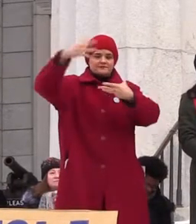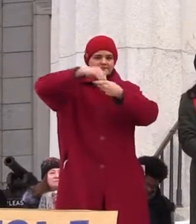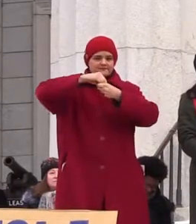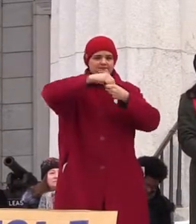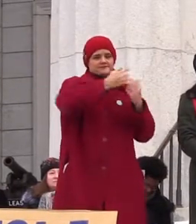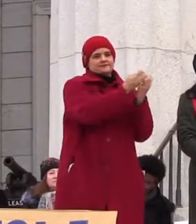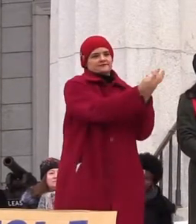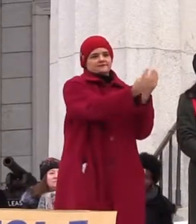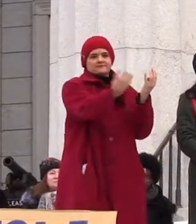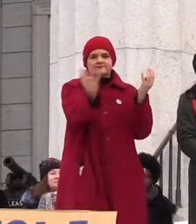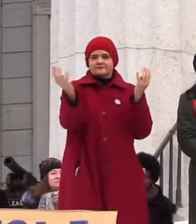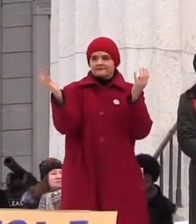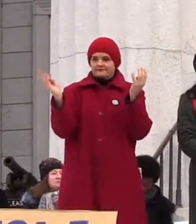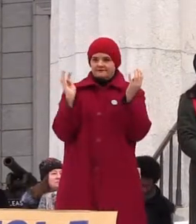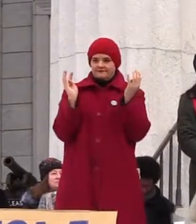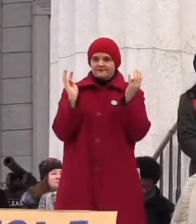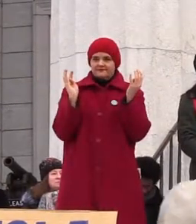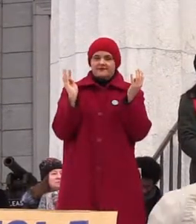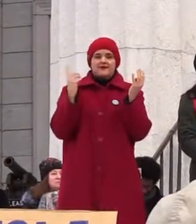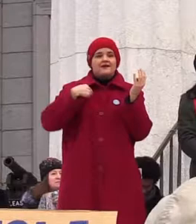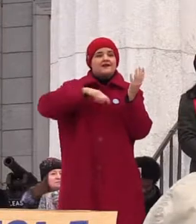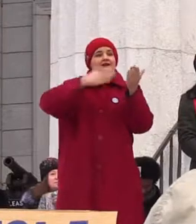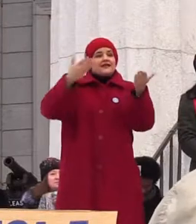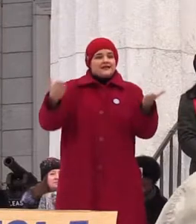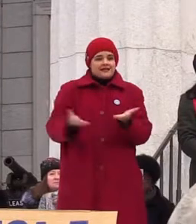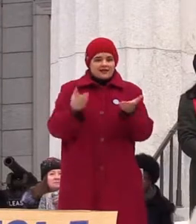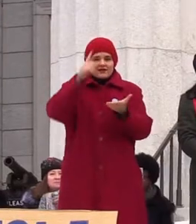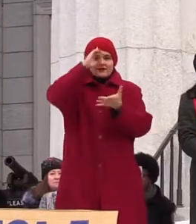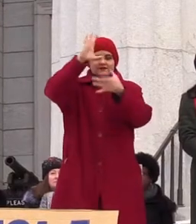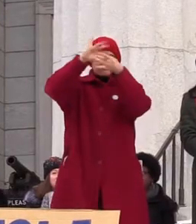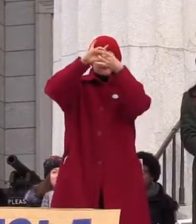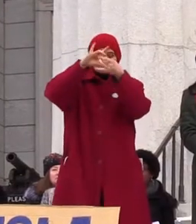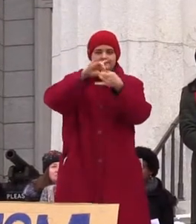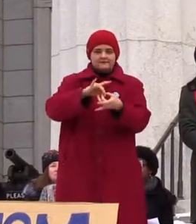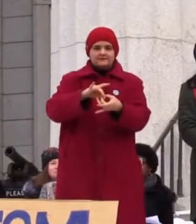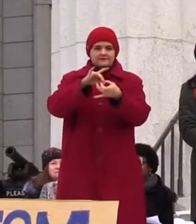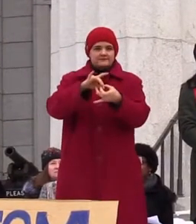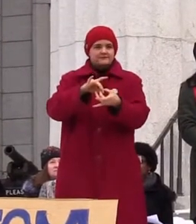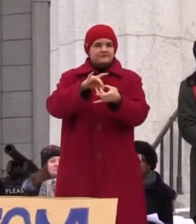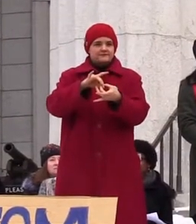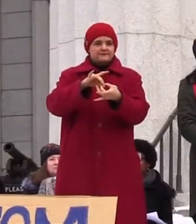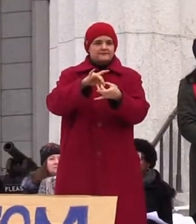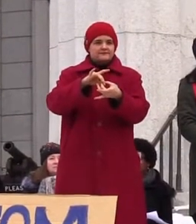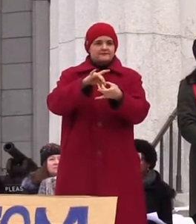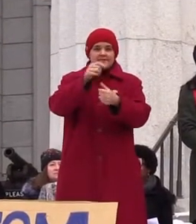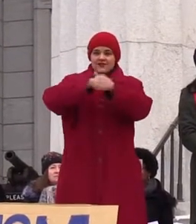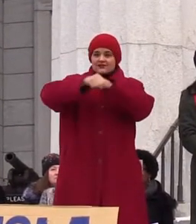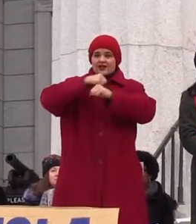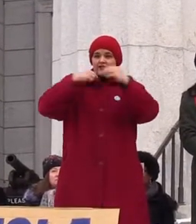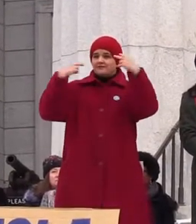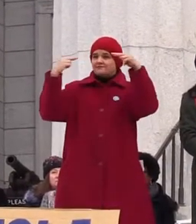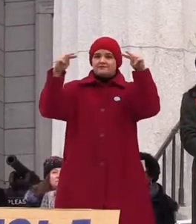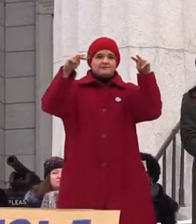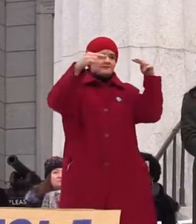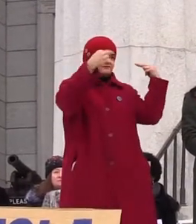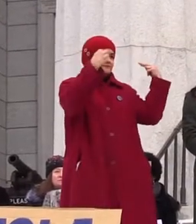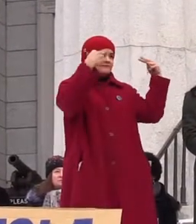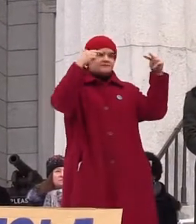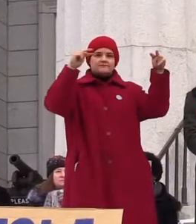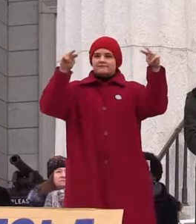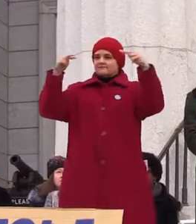truly present in this moment, at this time, that we see one another in our